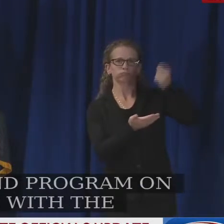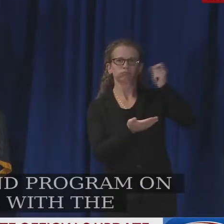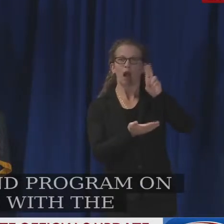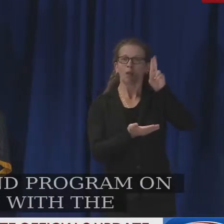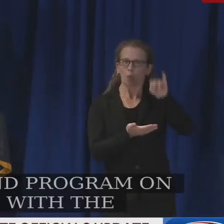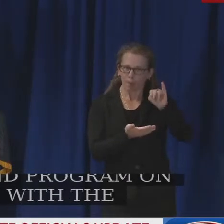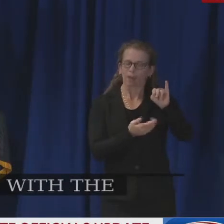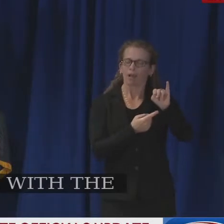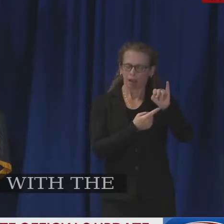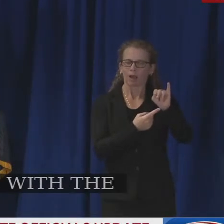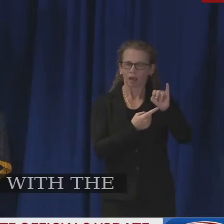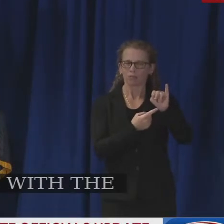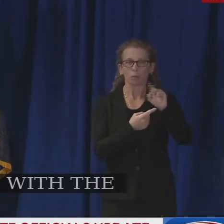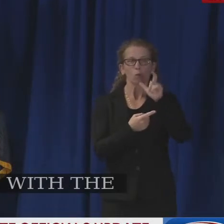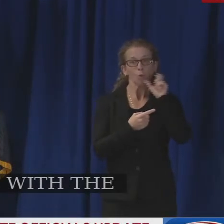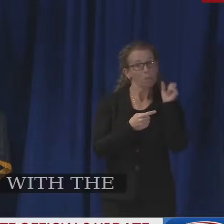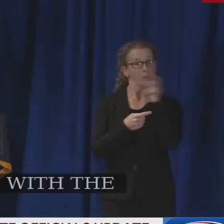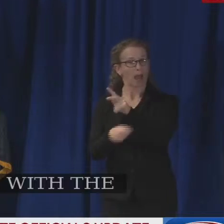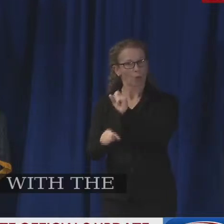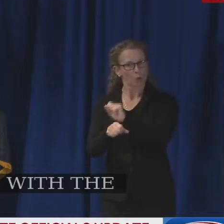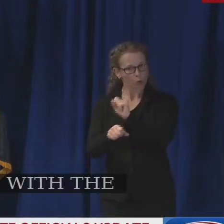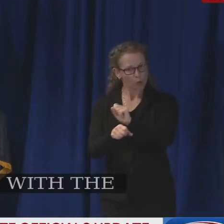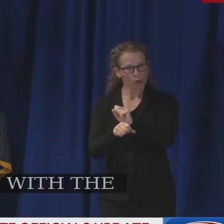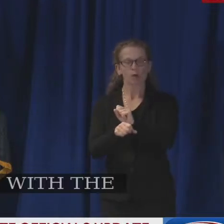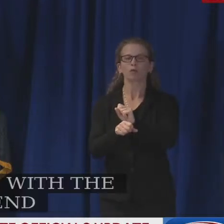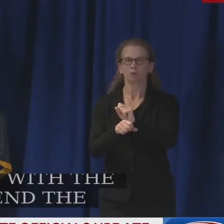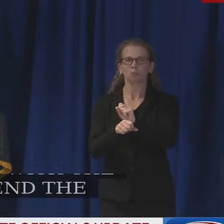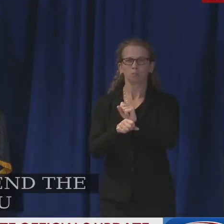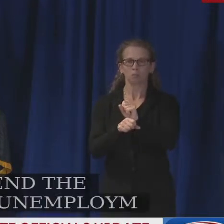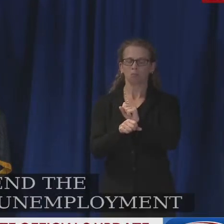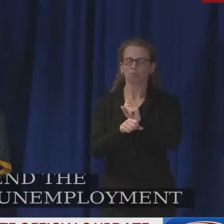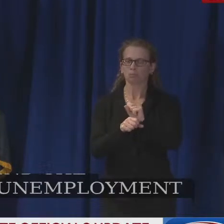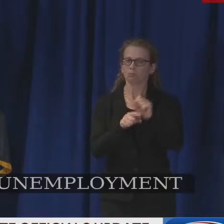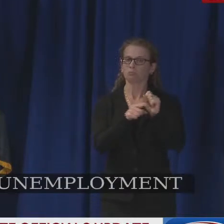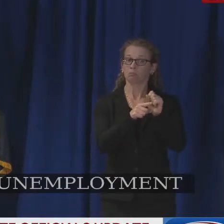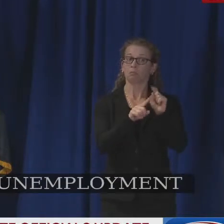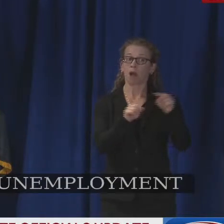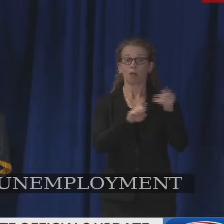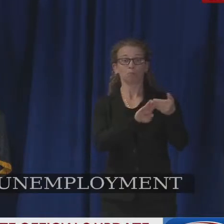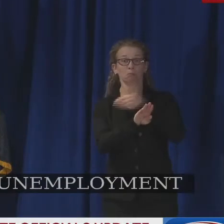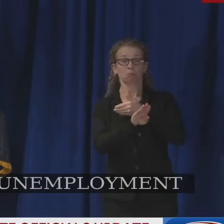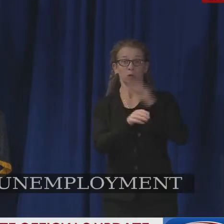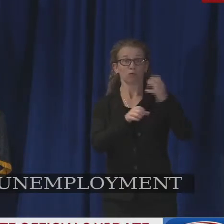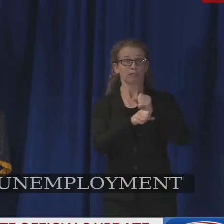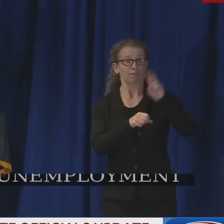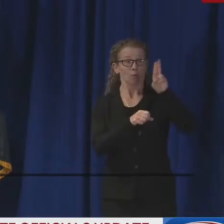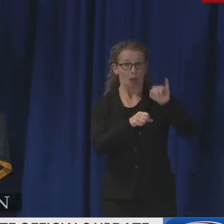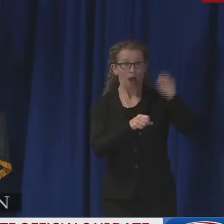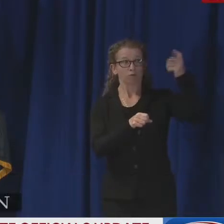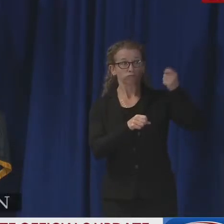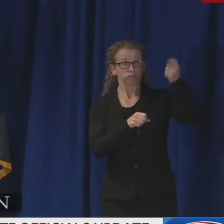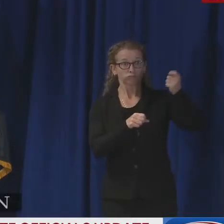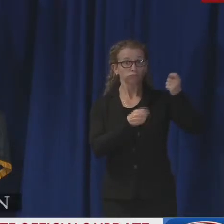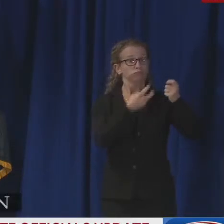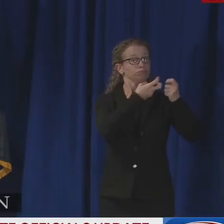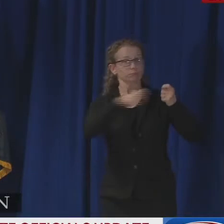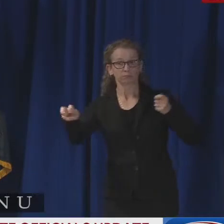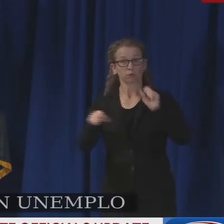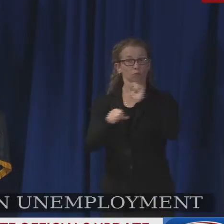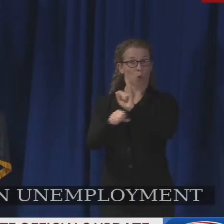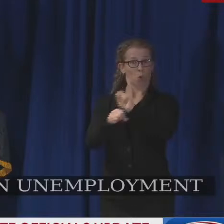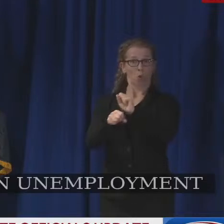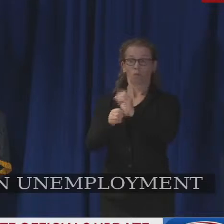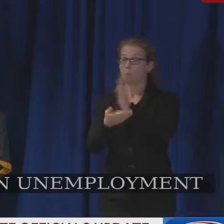benefits. Anyone who was on unemployment as of up to that week and that moved on and was able to get employment